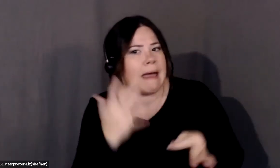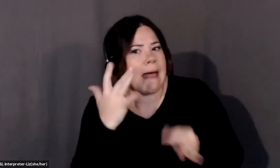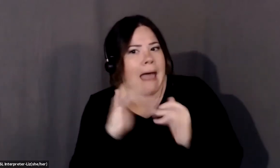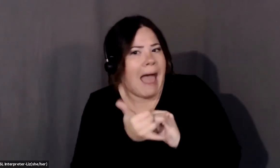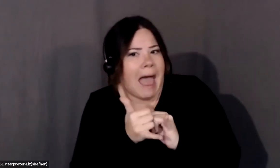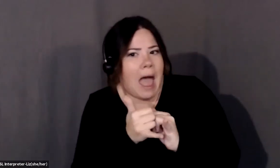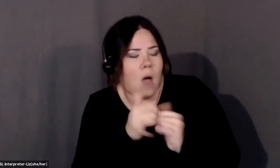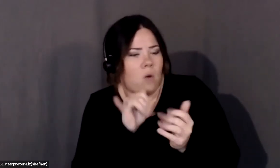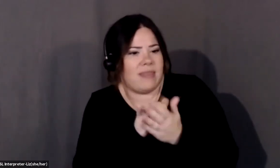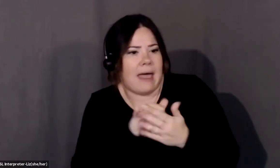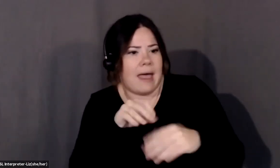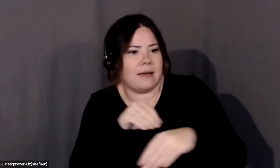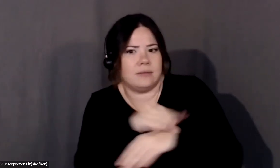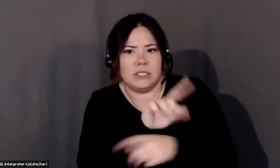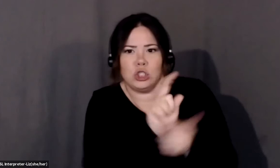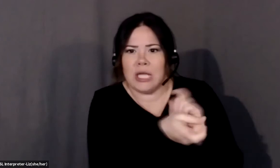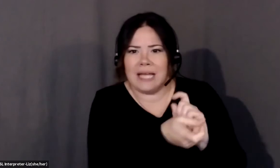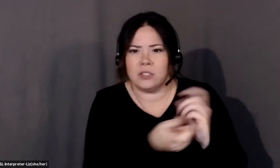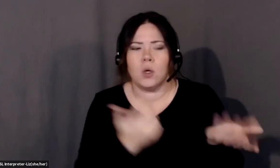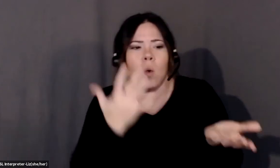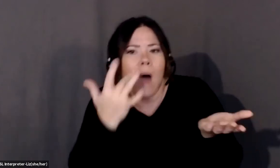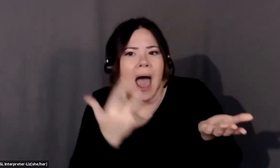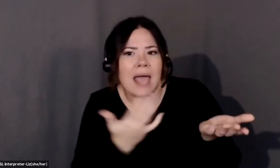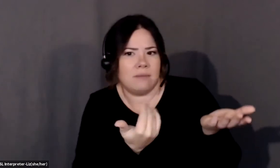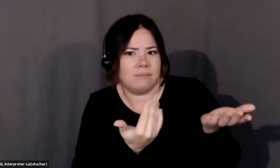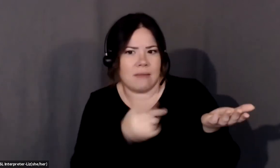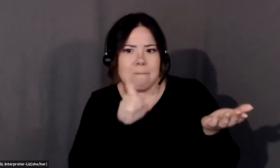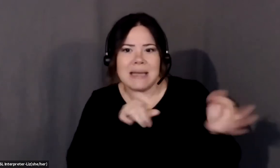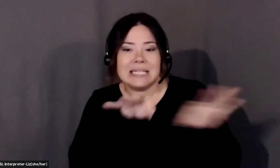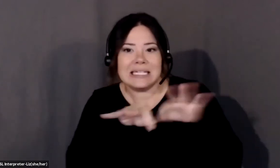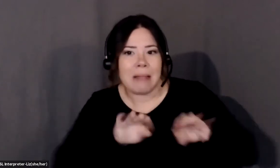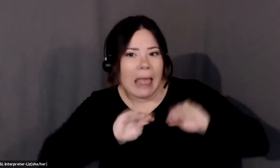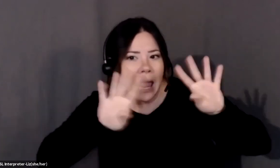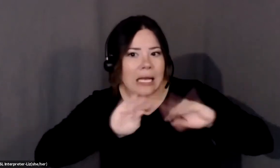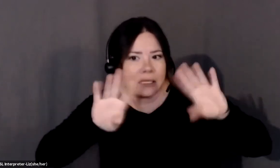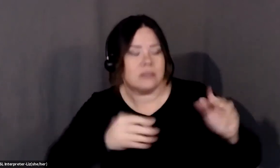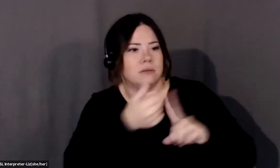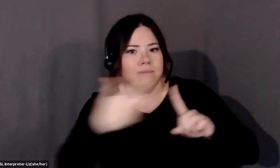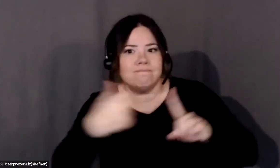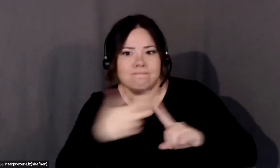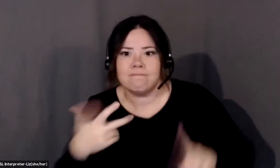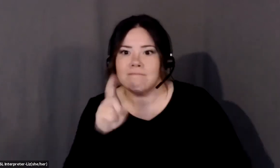the case. Why? Why? And explain it, explain it, explain it.